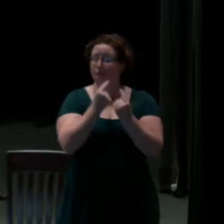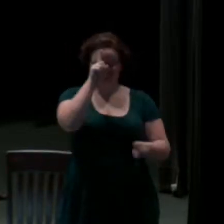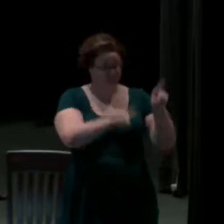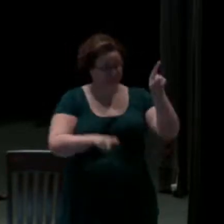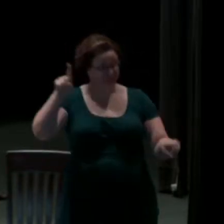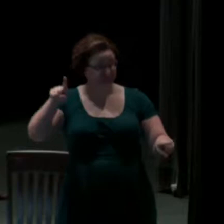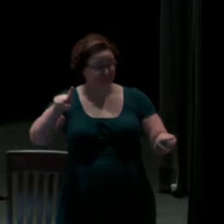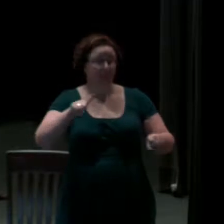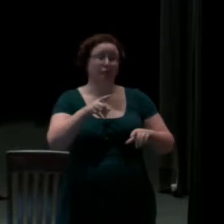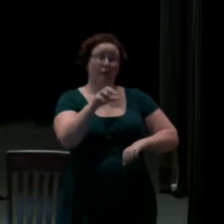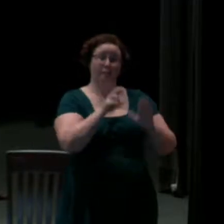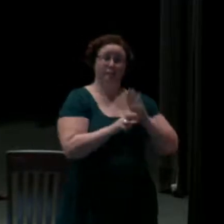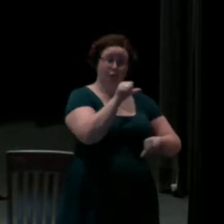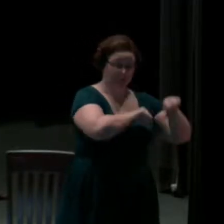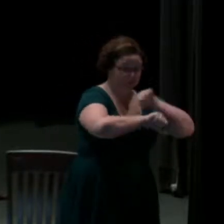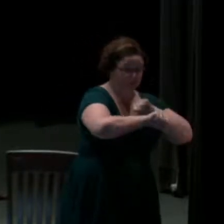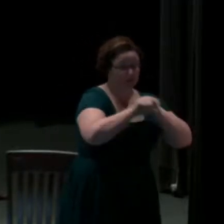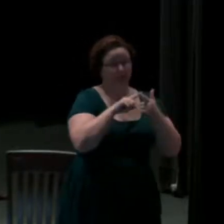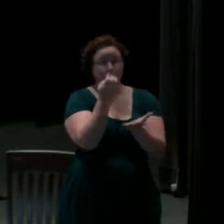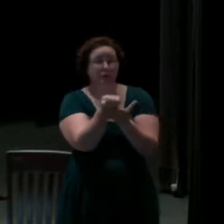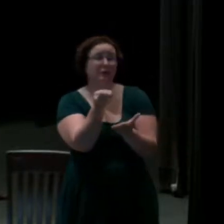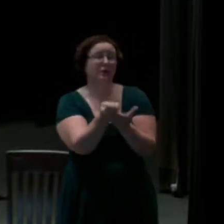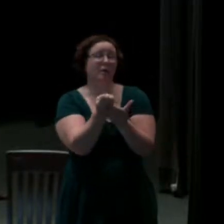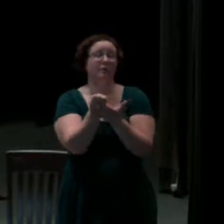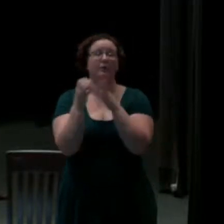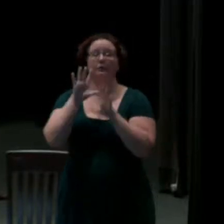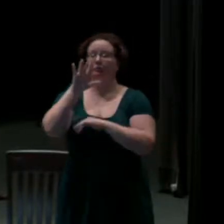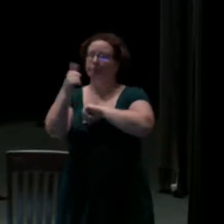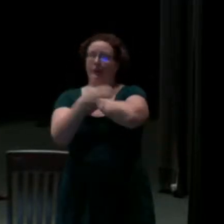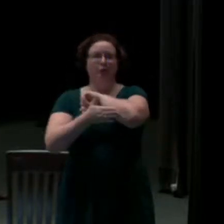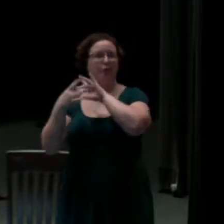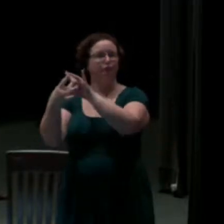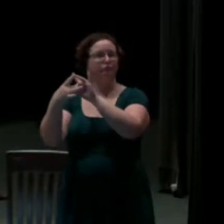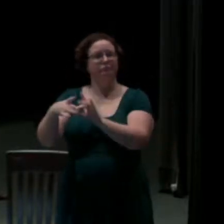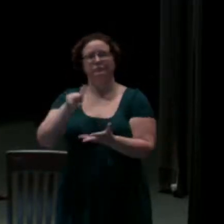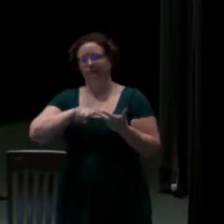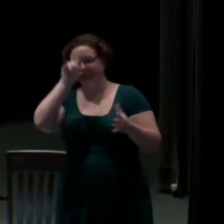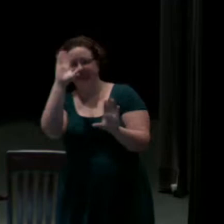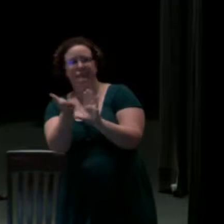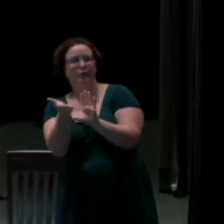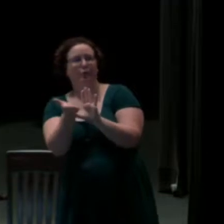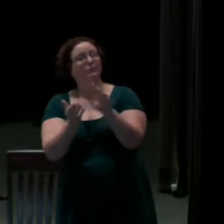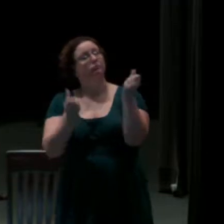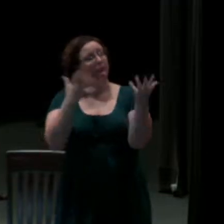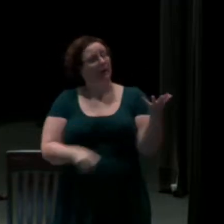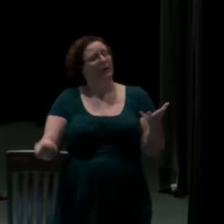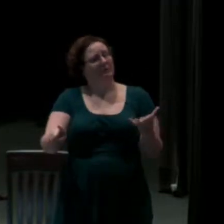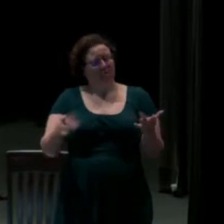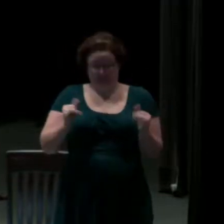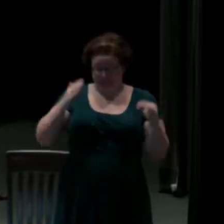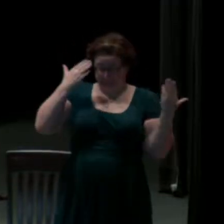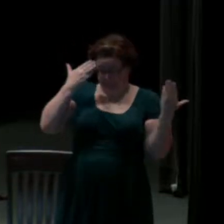from astrophysics to economics to international relations and psychology. Many of you are still exploring, and we understand that,